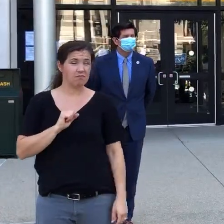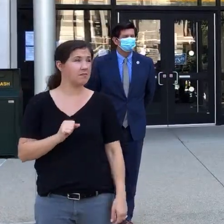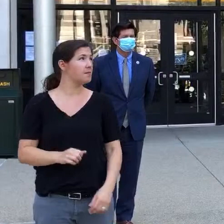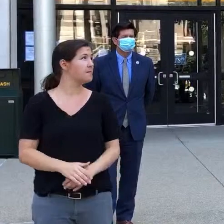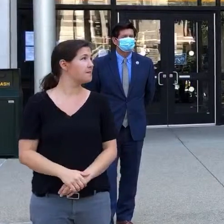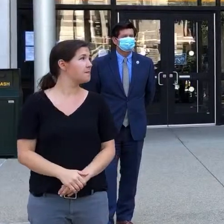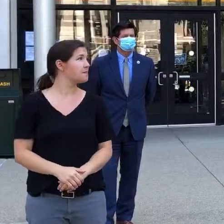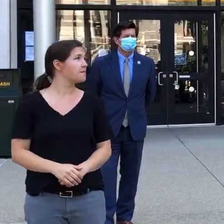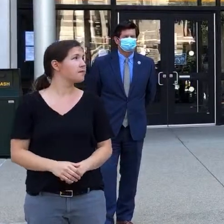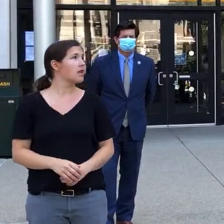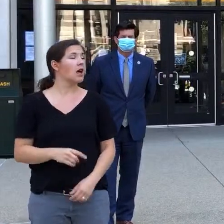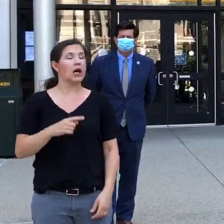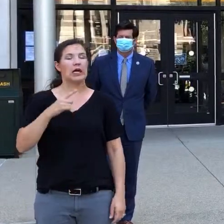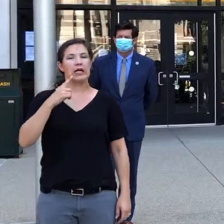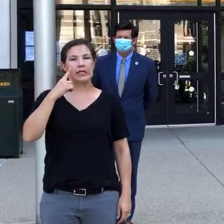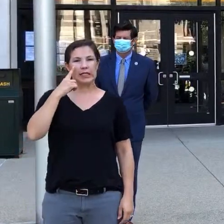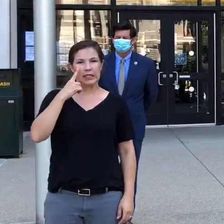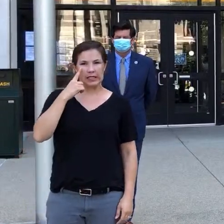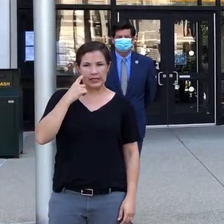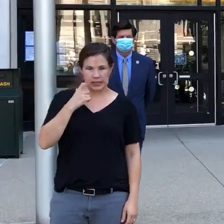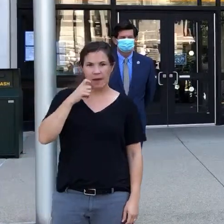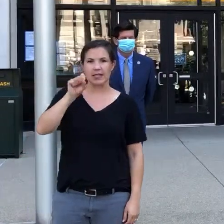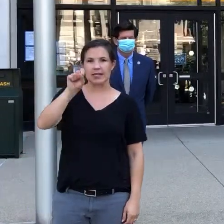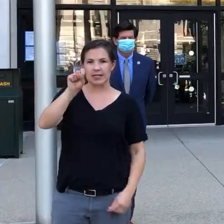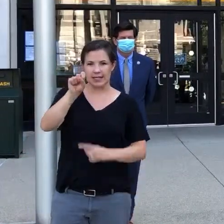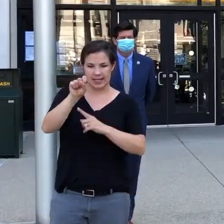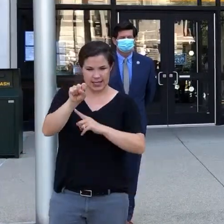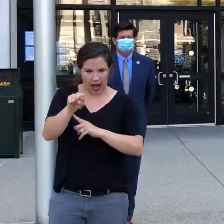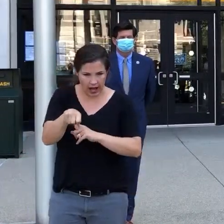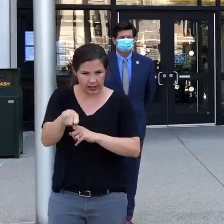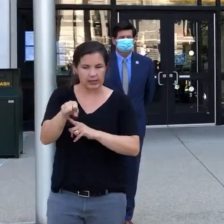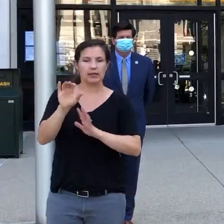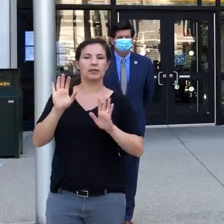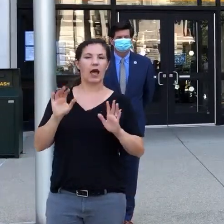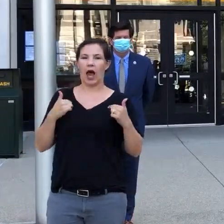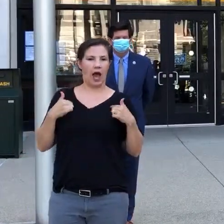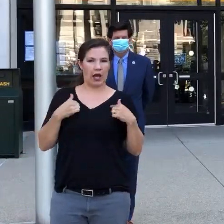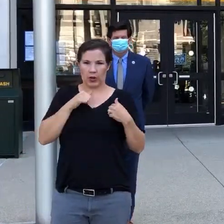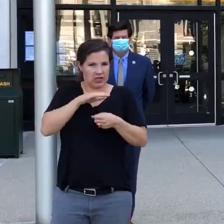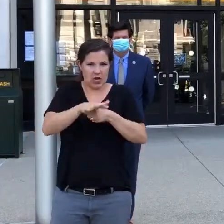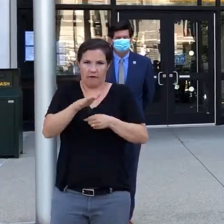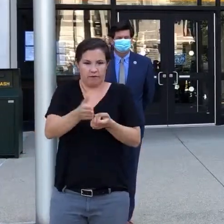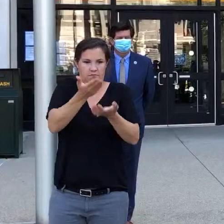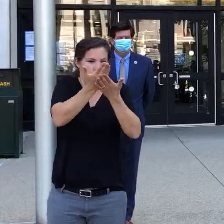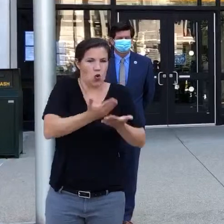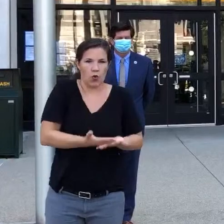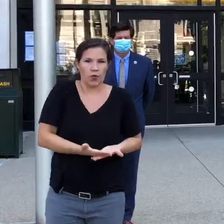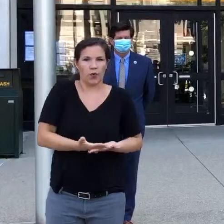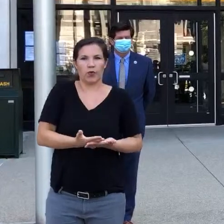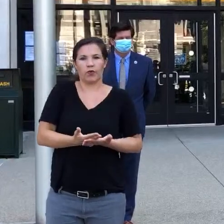I suspect that it does. I don't have enough empirical evidence right now to make that,